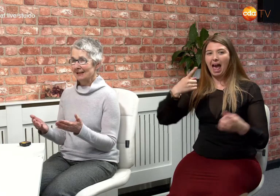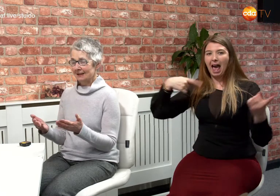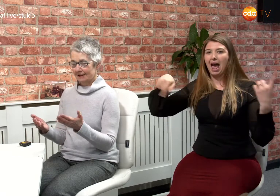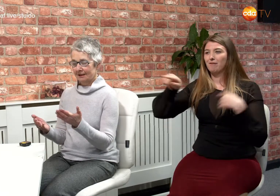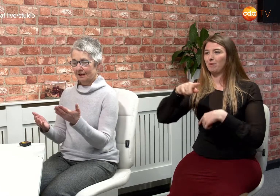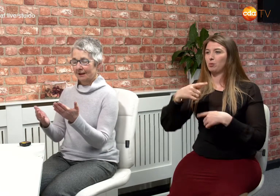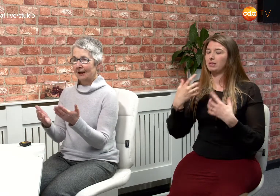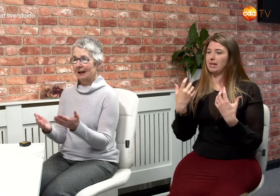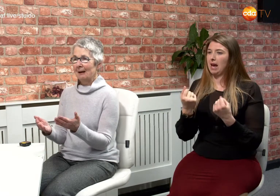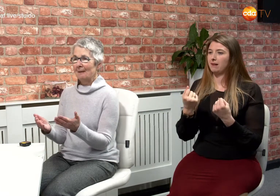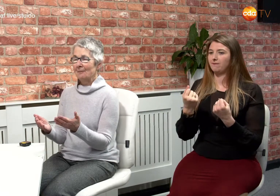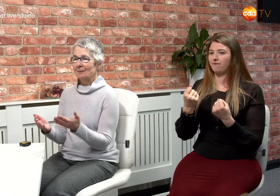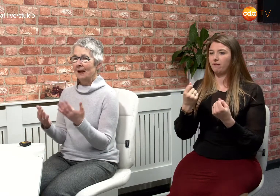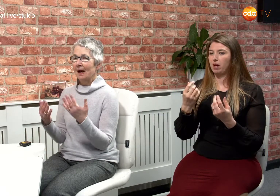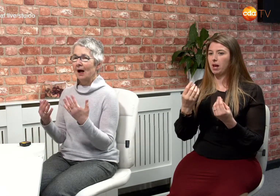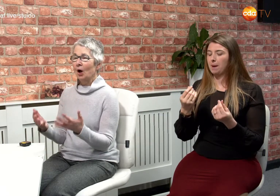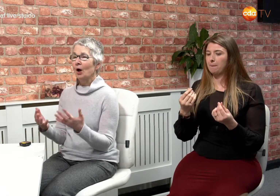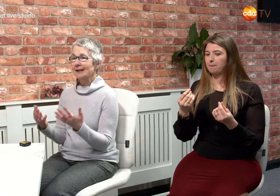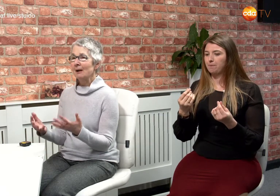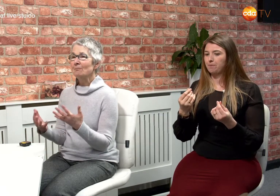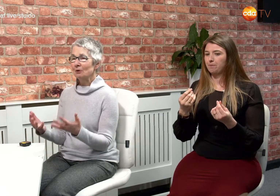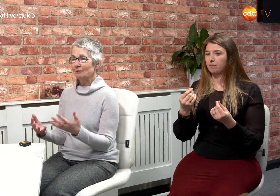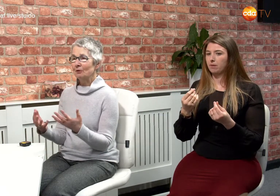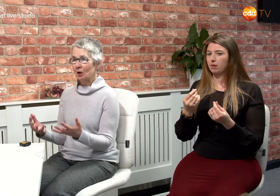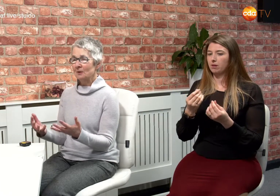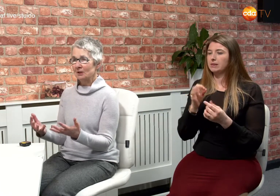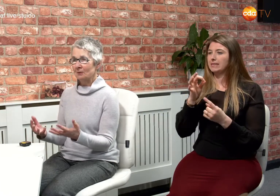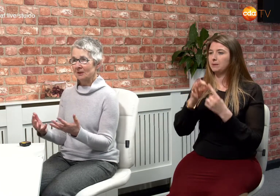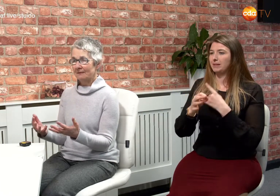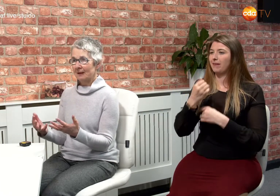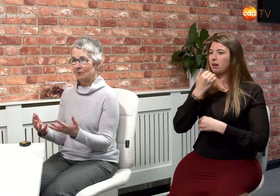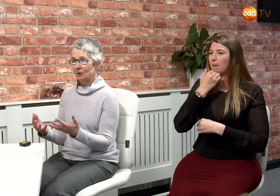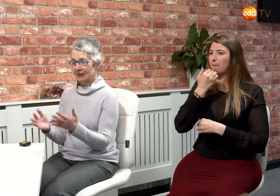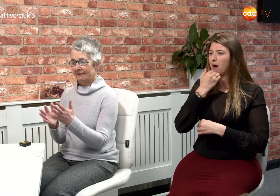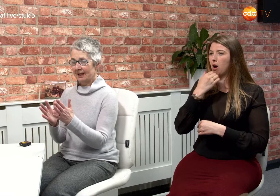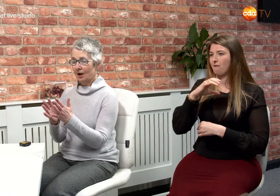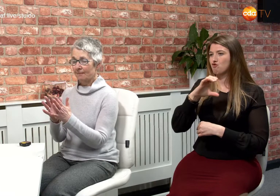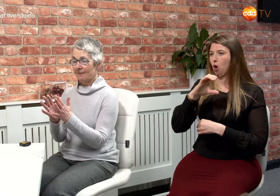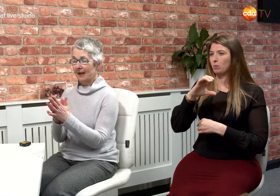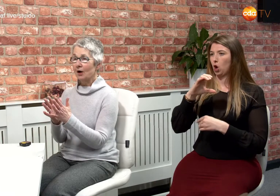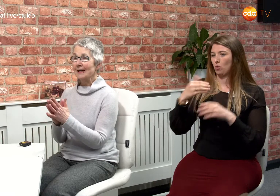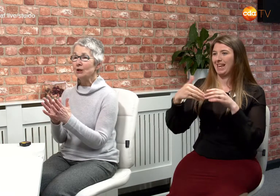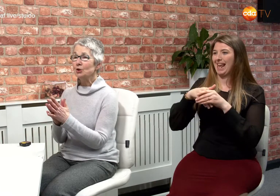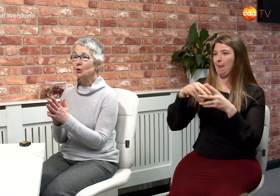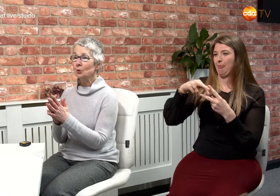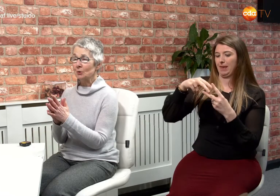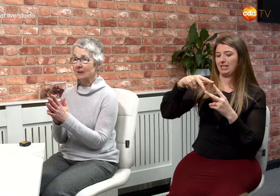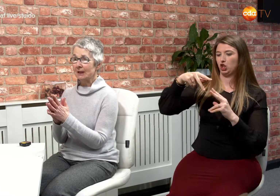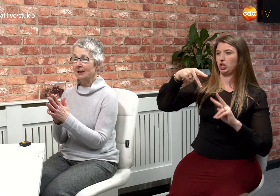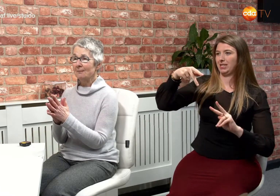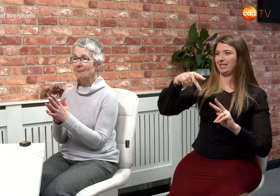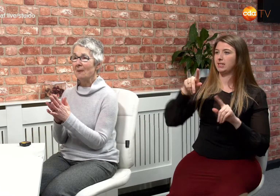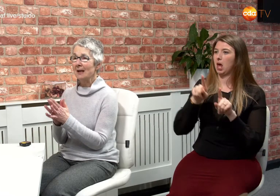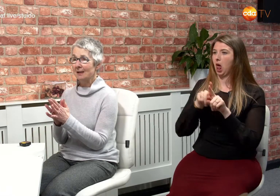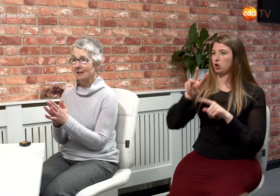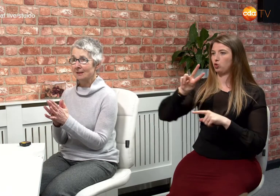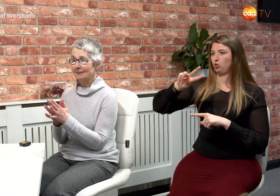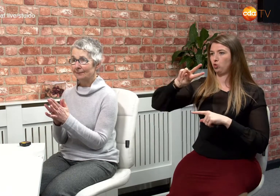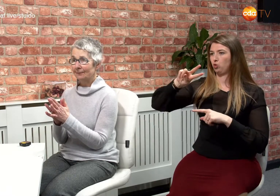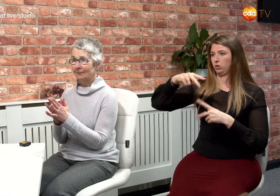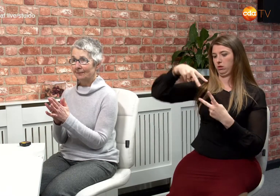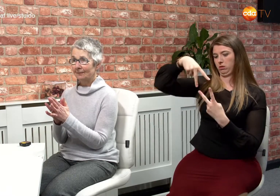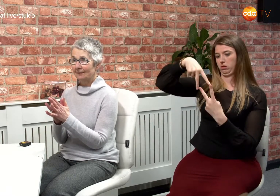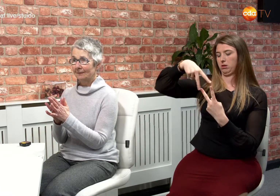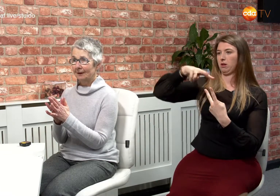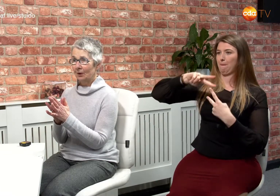everybody has a number of chromosomes in their body, and they are in twos. They come in